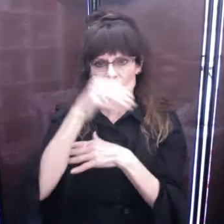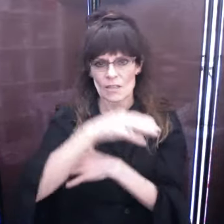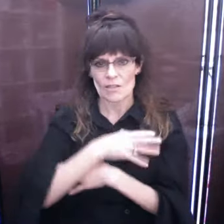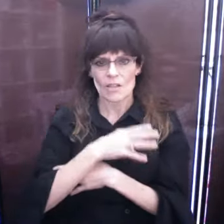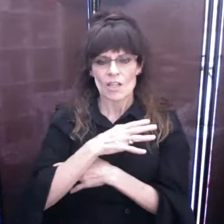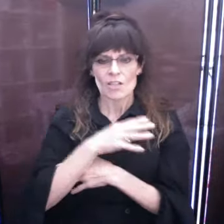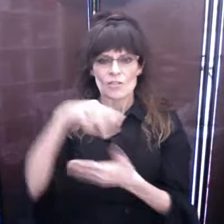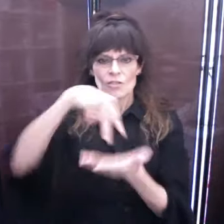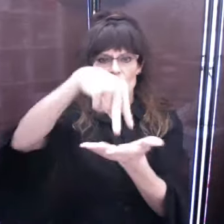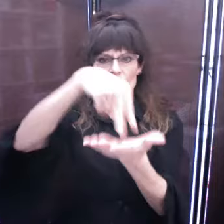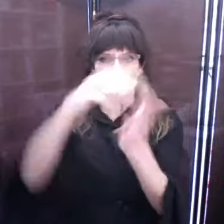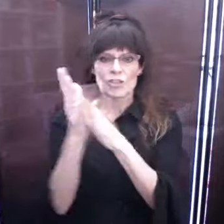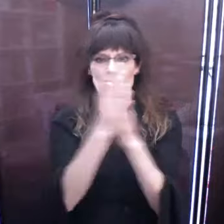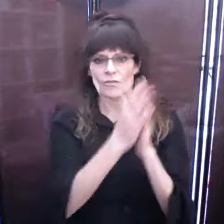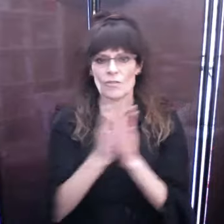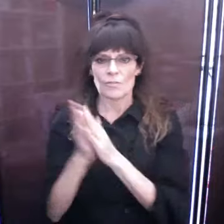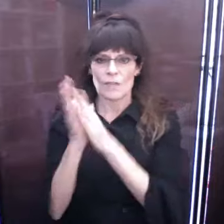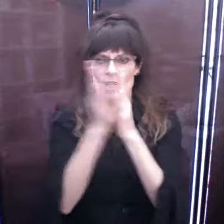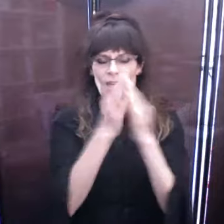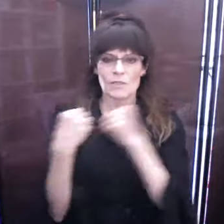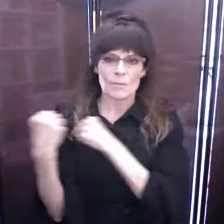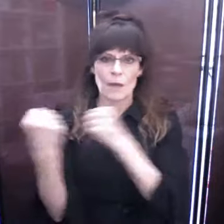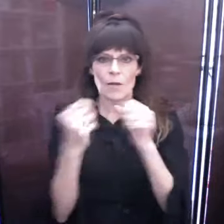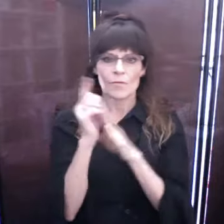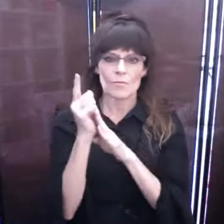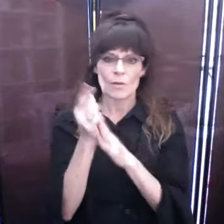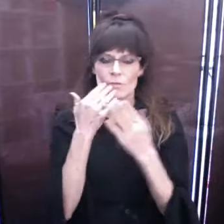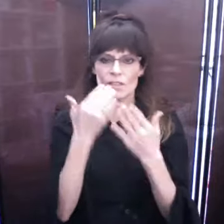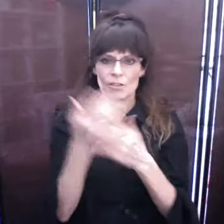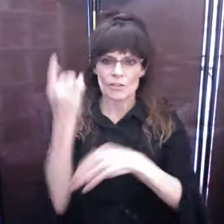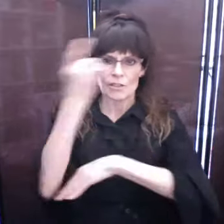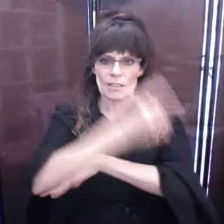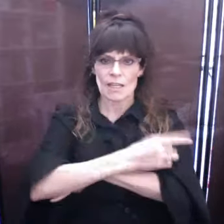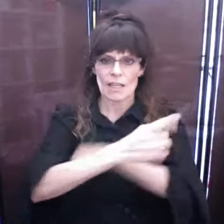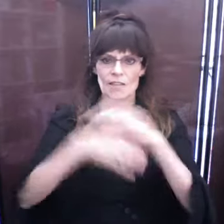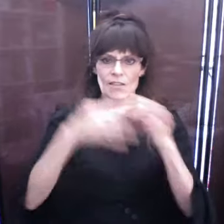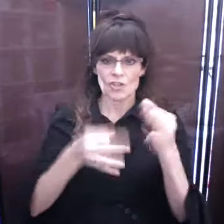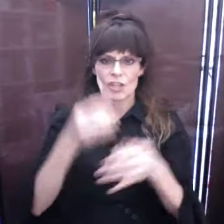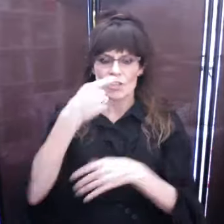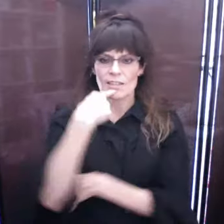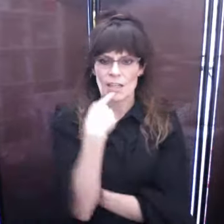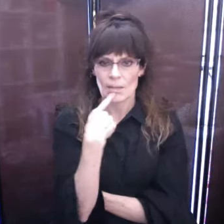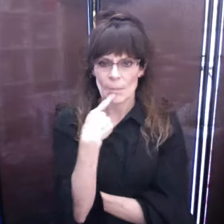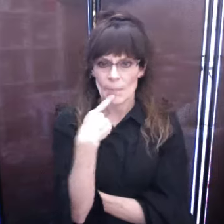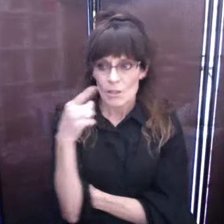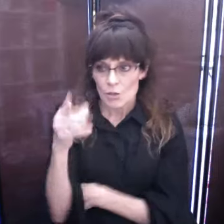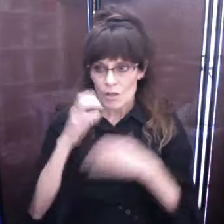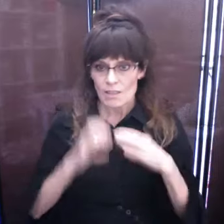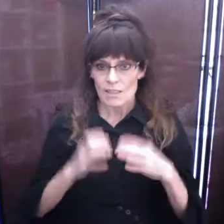me. It was a proud moment, and it was a good day. And the judge said, you're a citizen, you can vote, you can own a